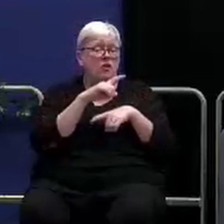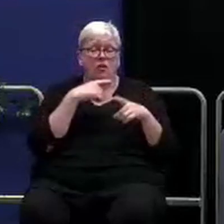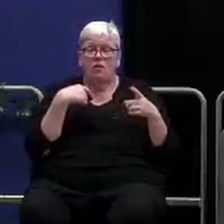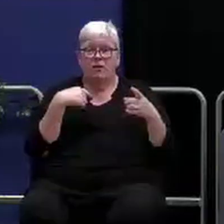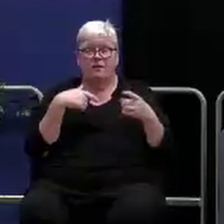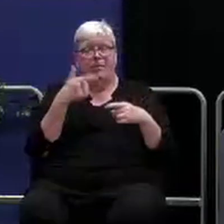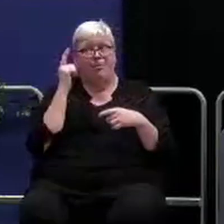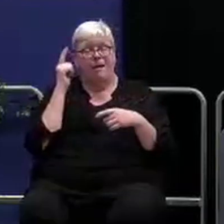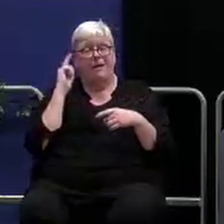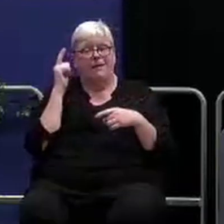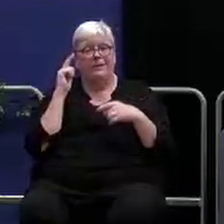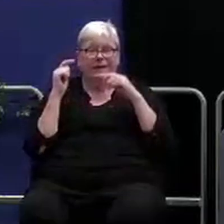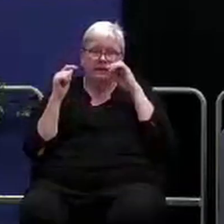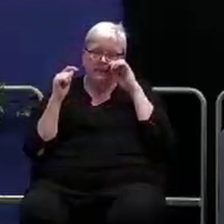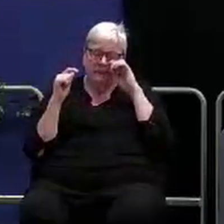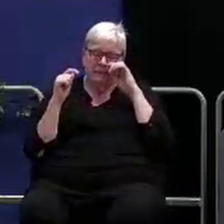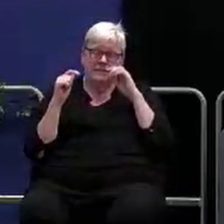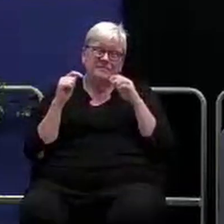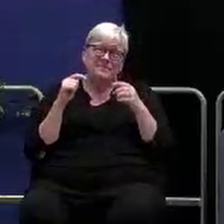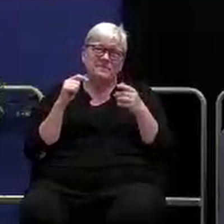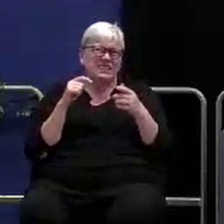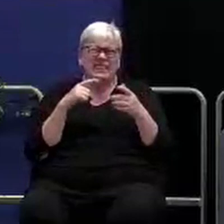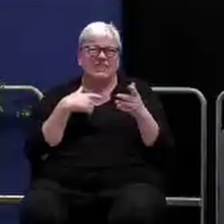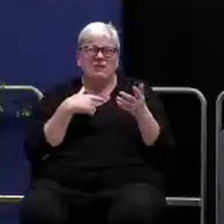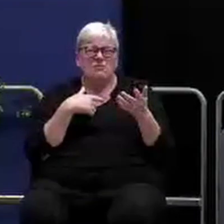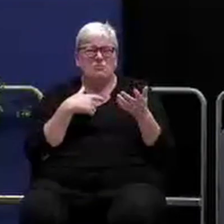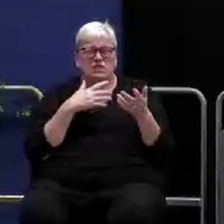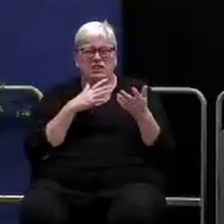reluctantly, no, not reluctantly, it wasn't reluctant.